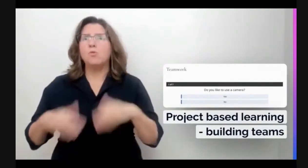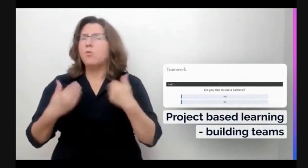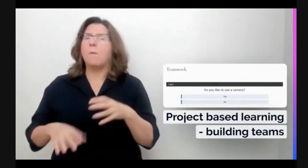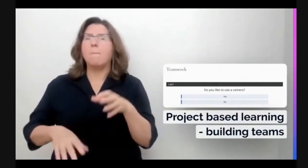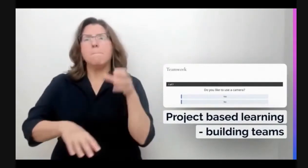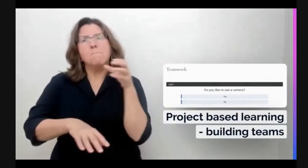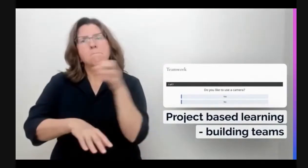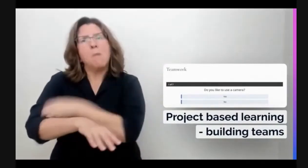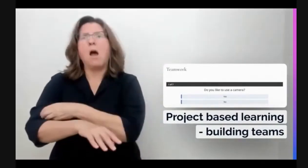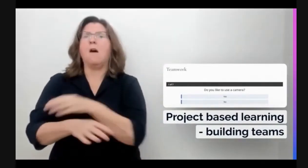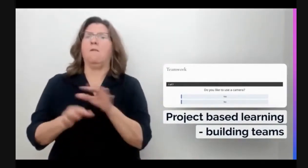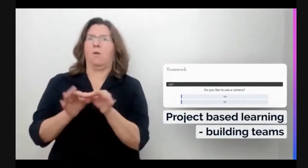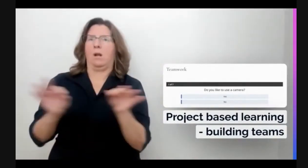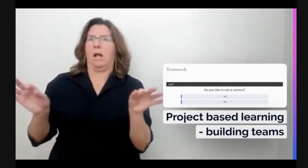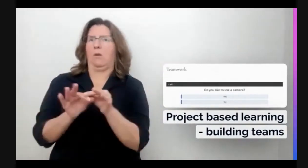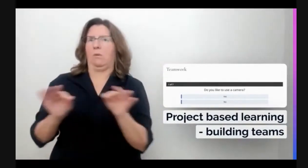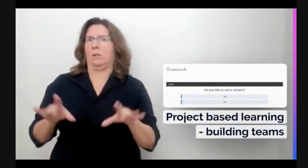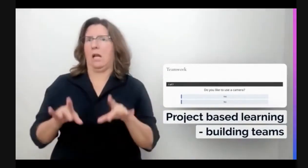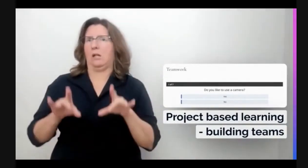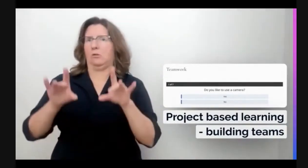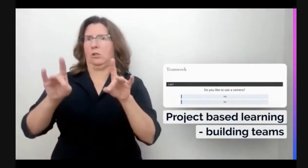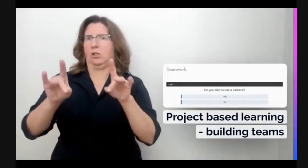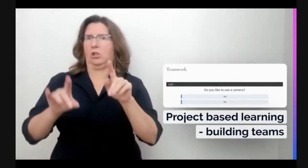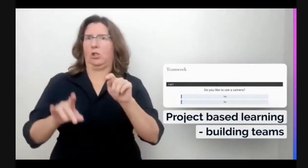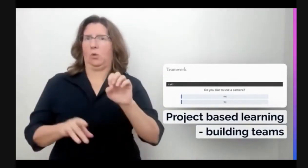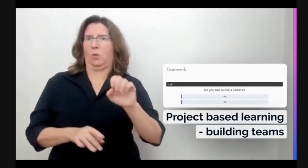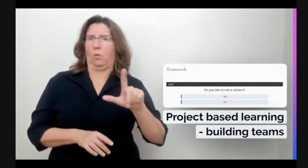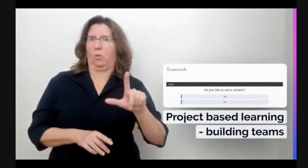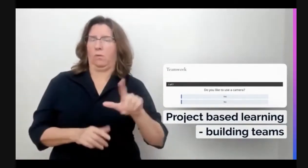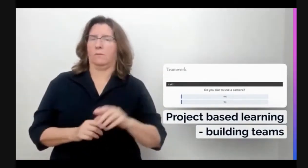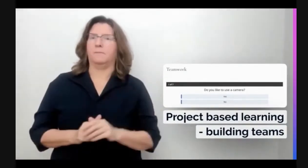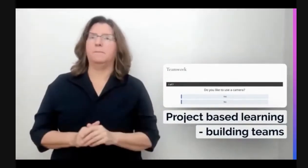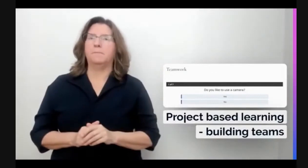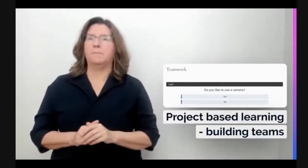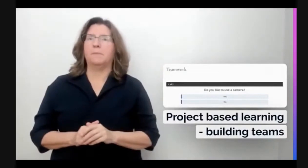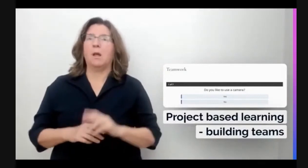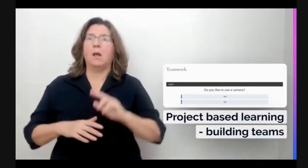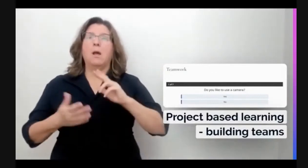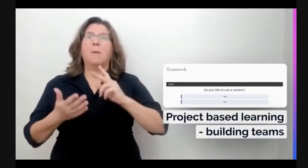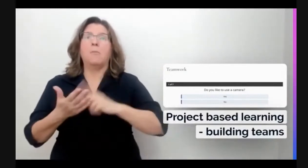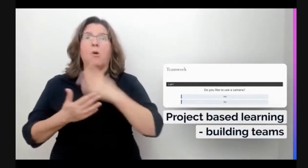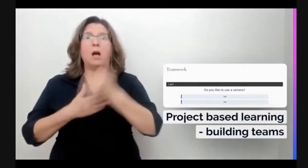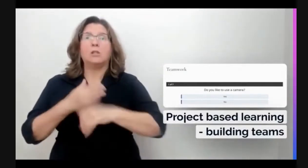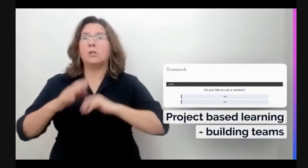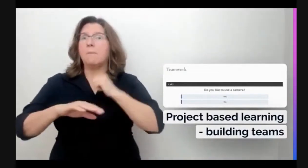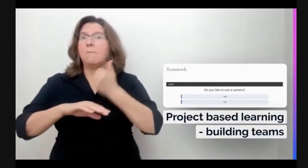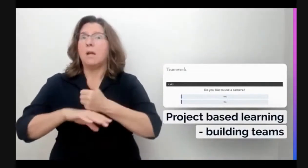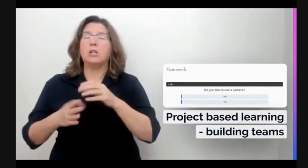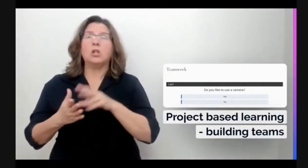Project-based learning can be a powerful tool in promoting language learning.